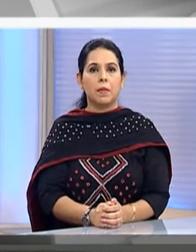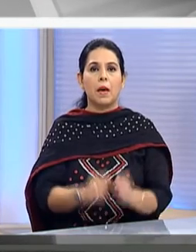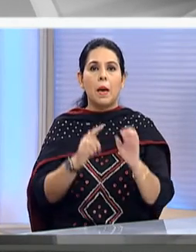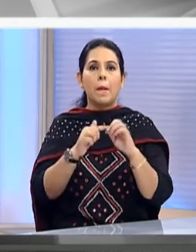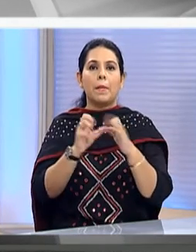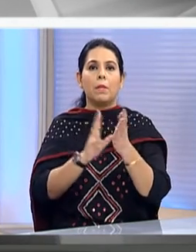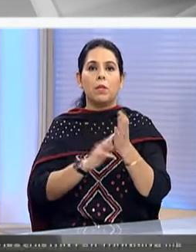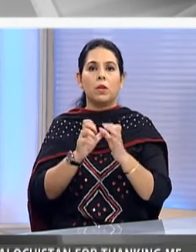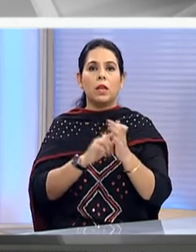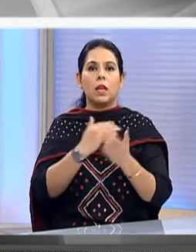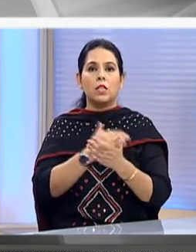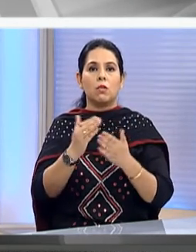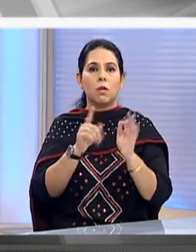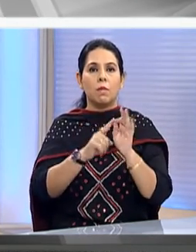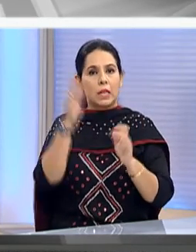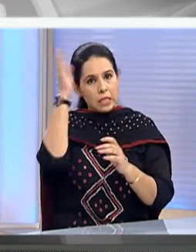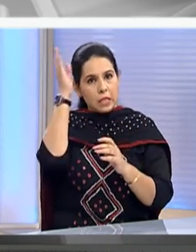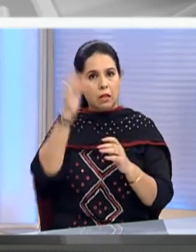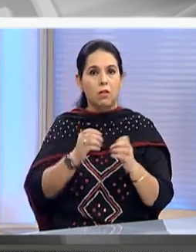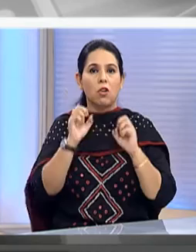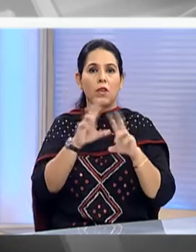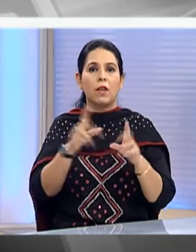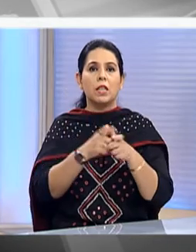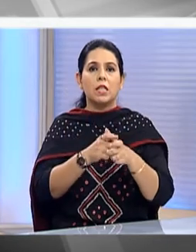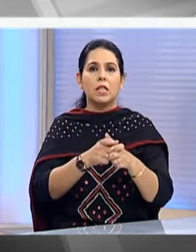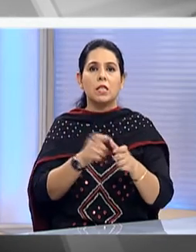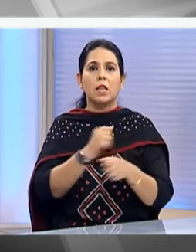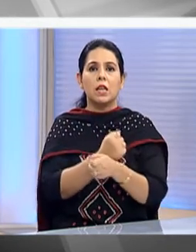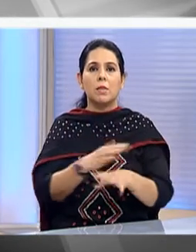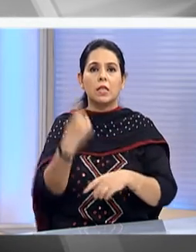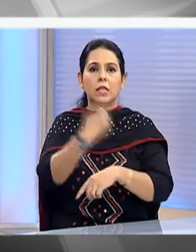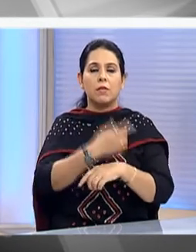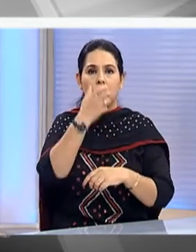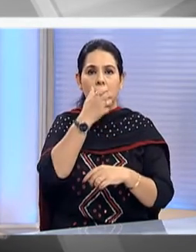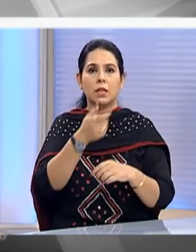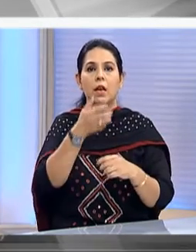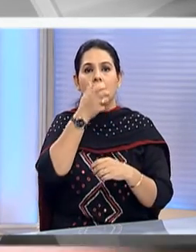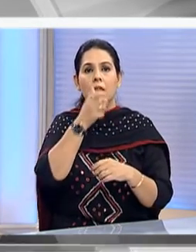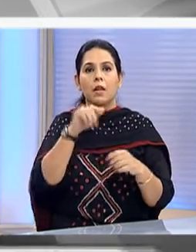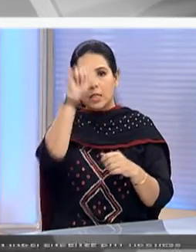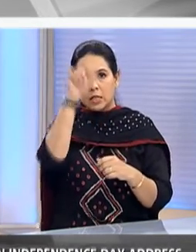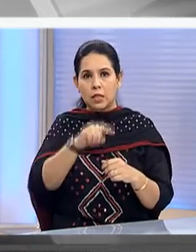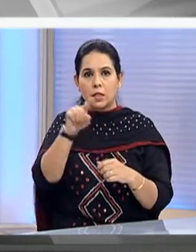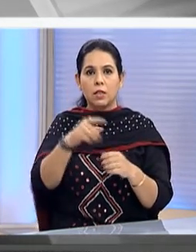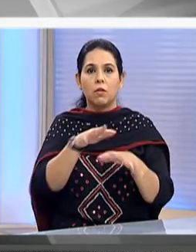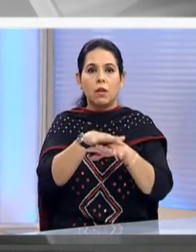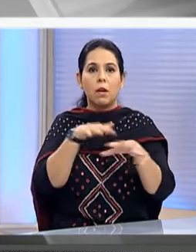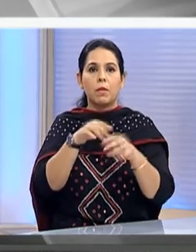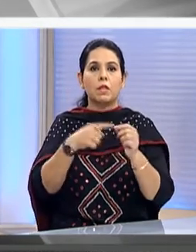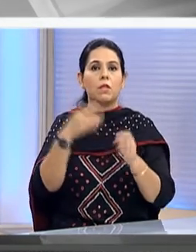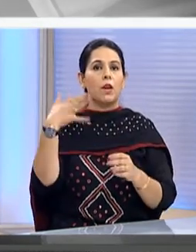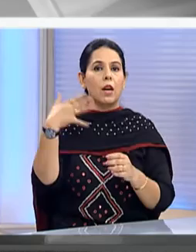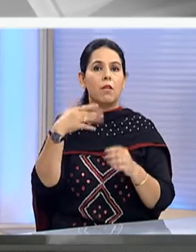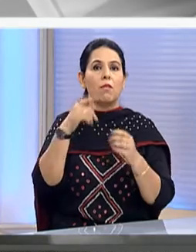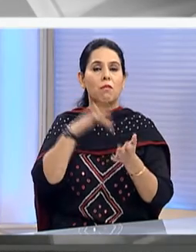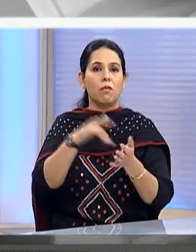Prime Minister Narendra Modi lashed out at Pakistan for glorifying terrorists in his Independence Day address. Addressing the nation from the ramparts